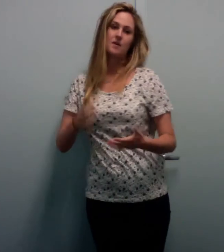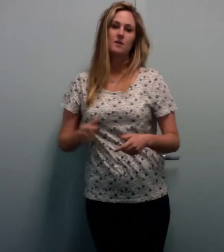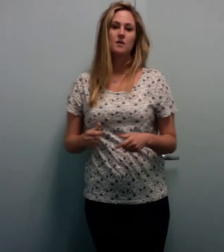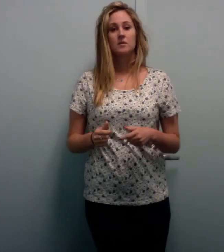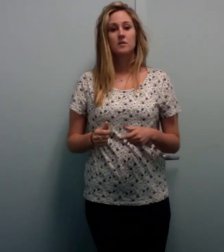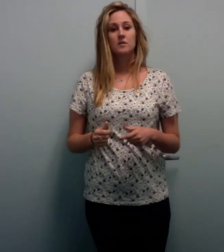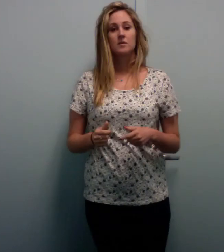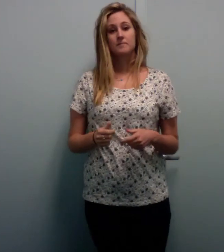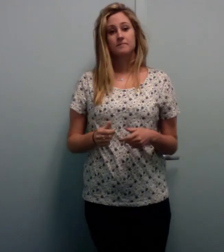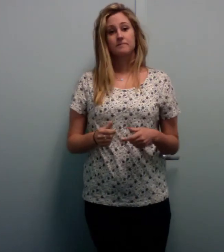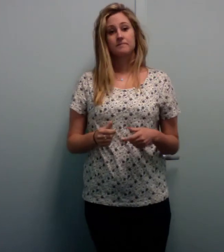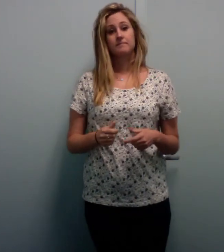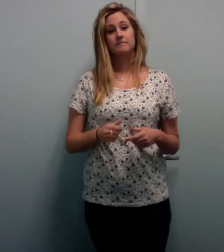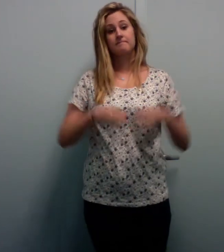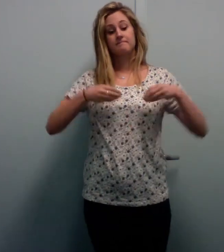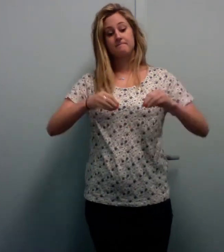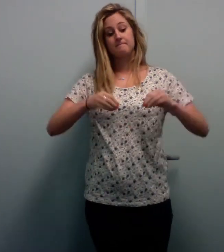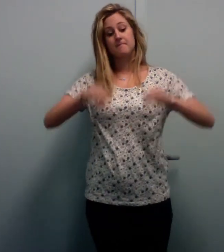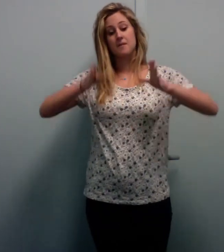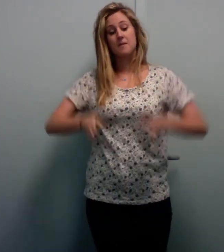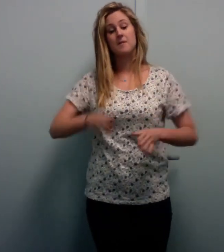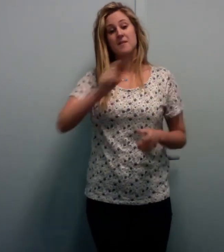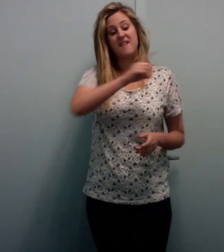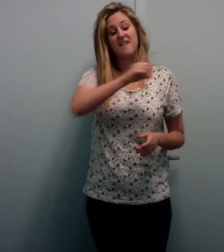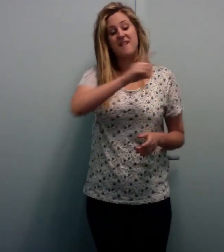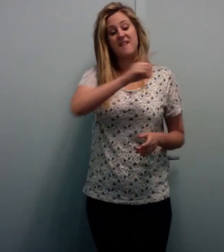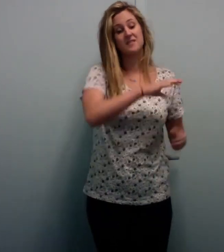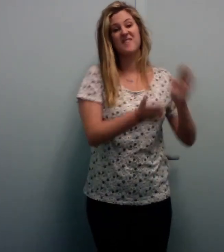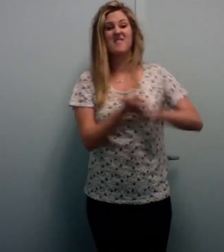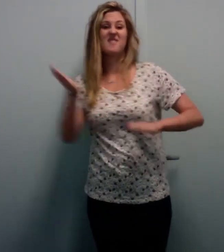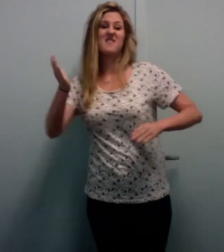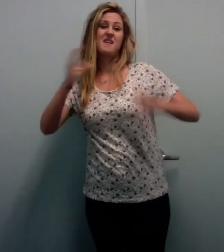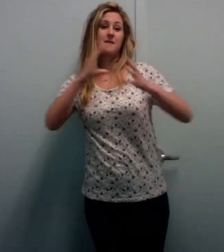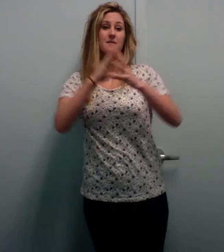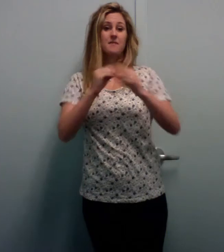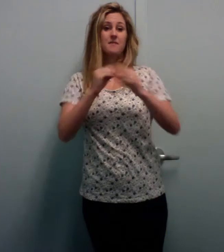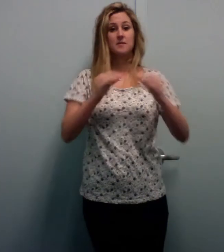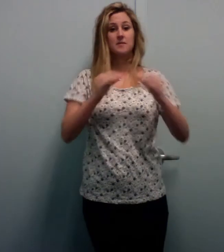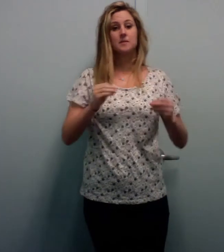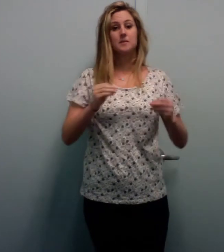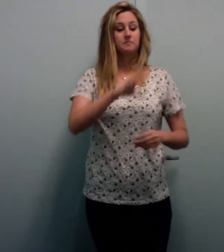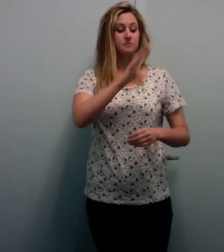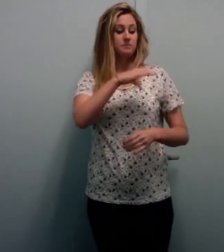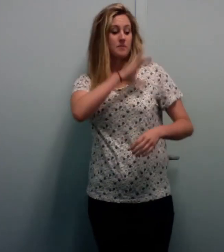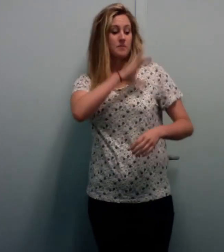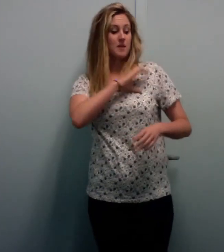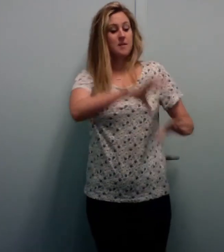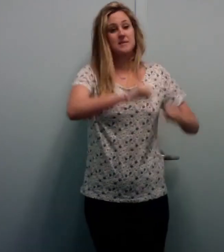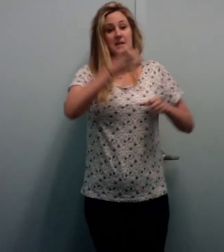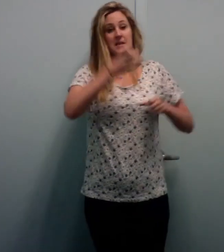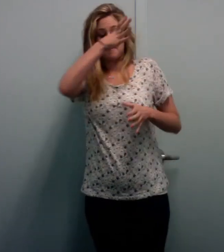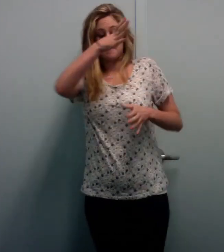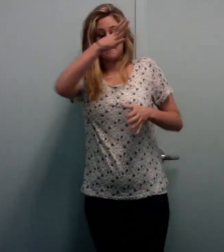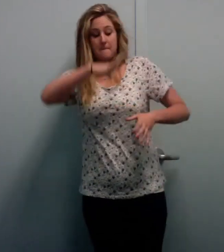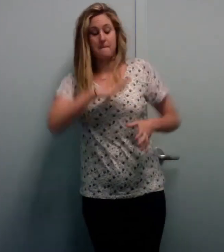Sharla, that vendor was asked to leave the show and police say he was questioned at the station. And while he may be criminally charged, he is not in custody